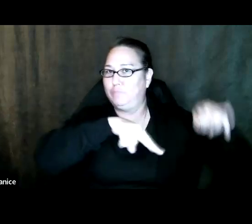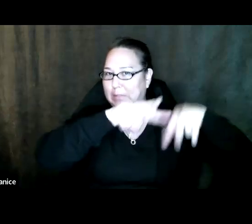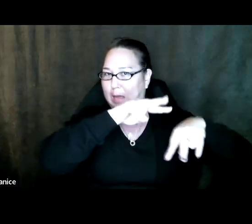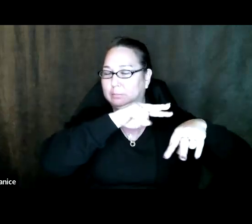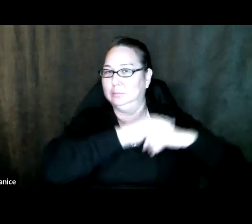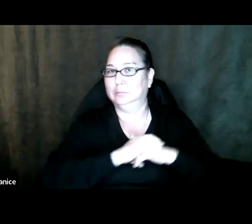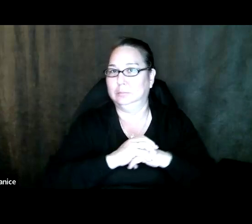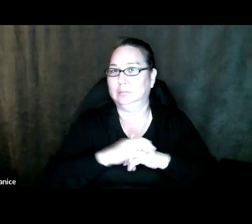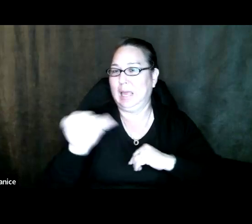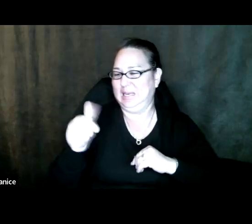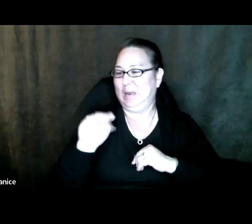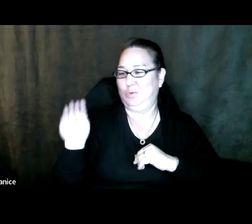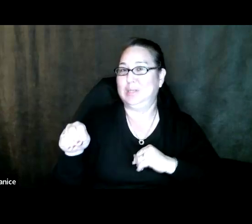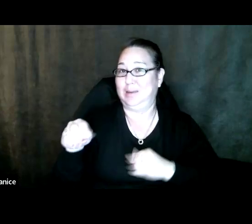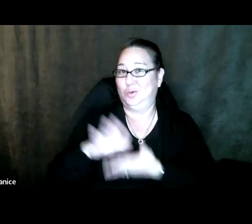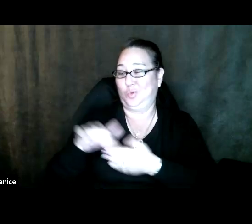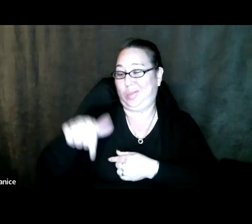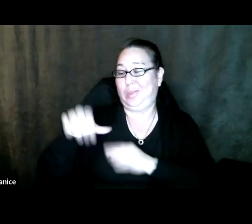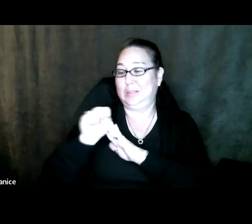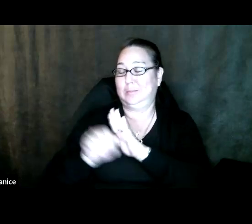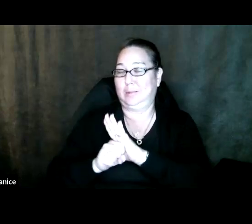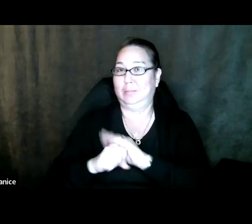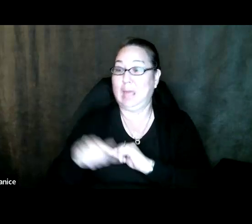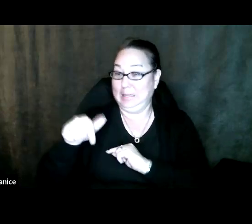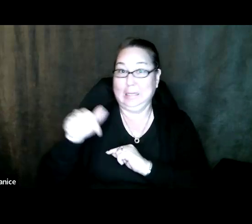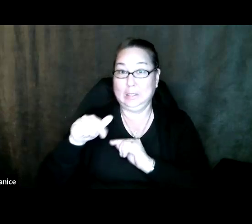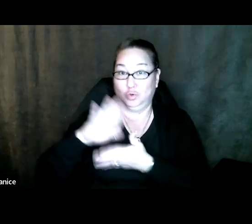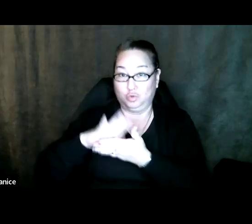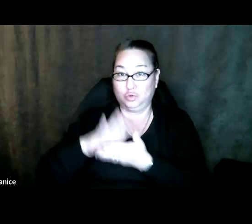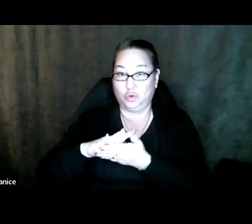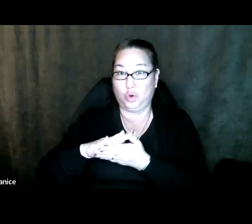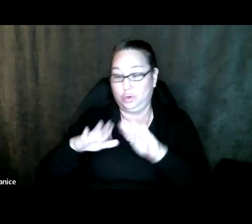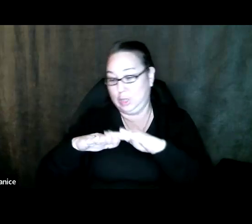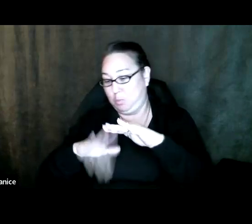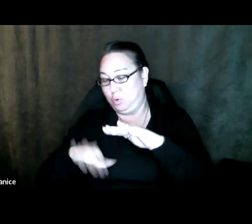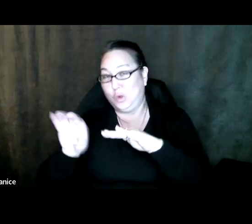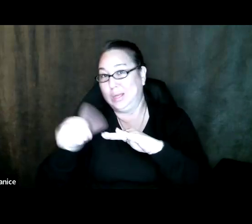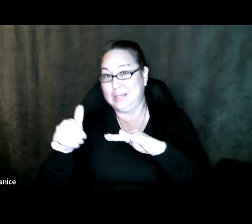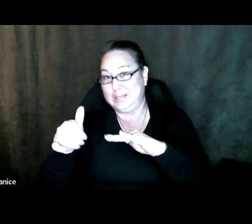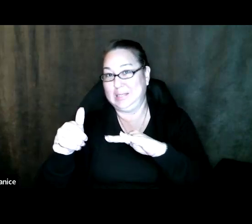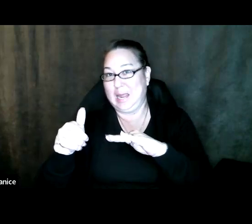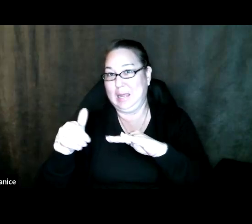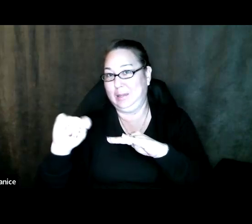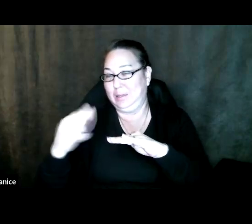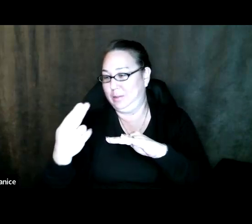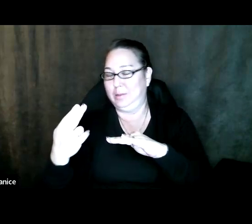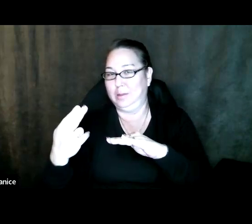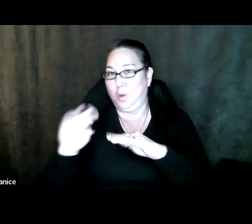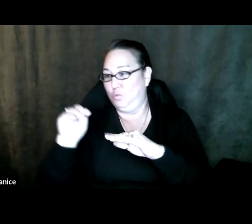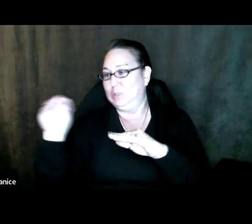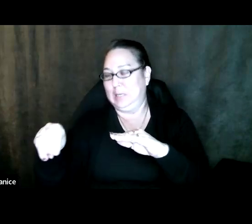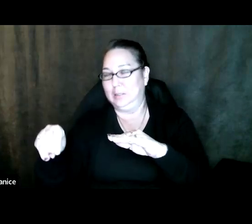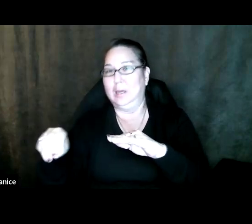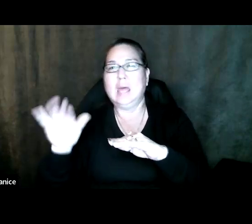10% of the schools in the state. These schools at or below the 10th percentile also receive additional